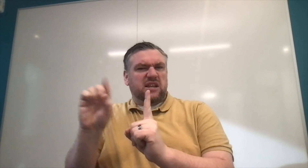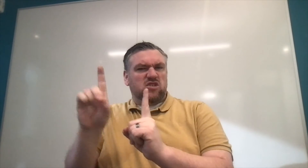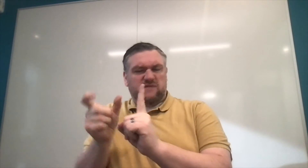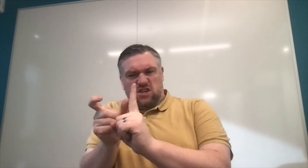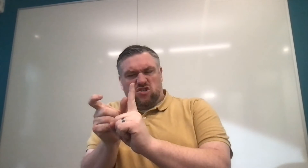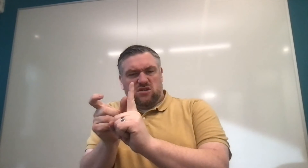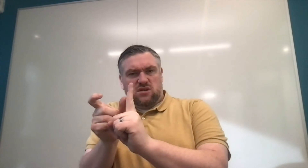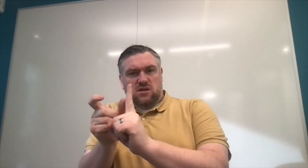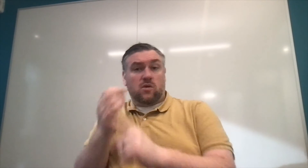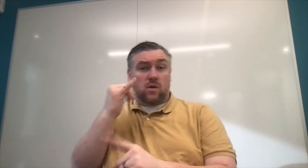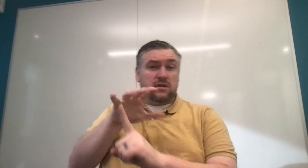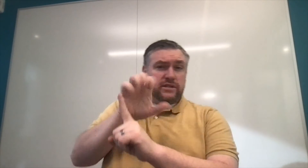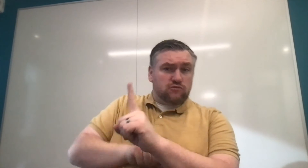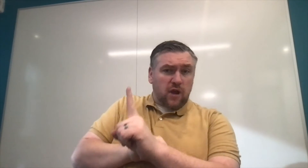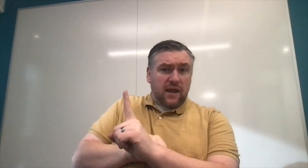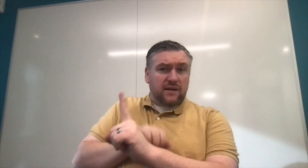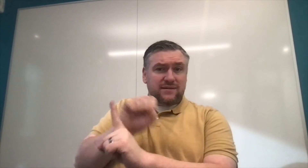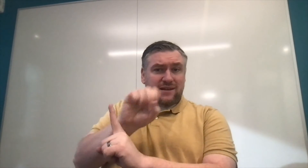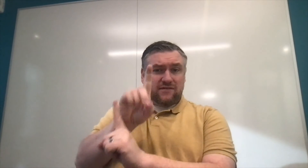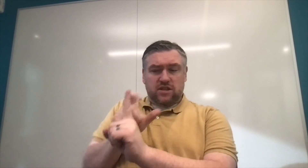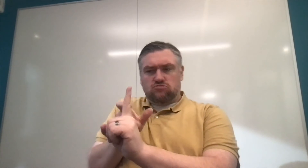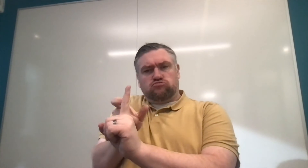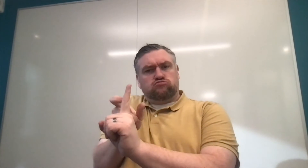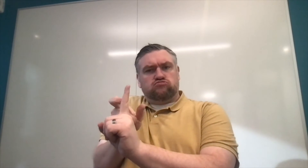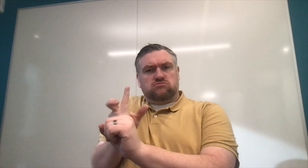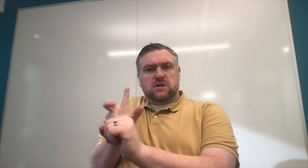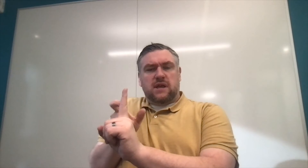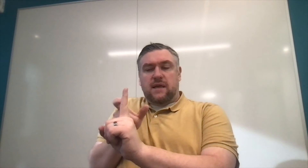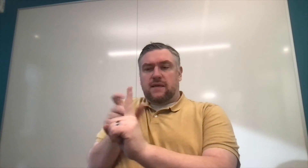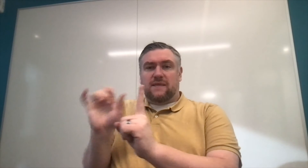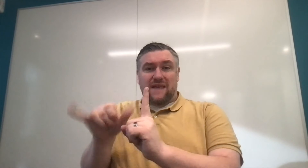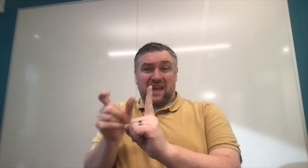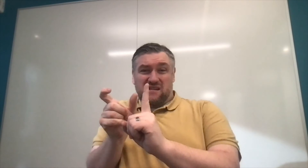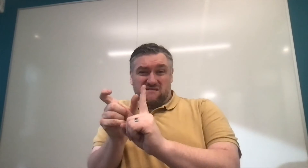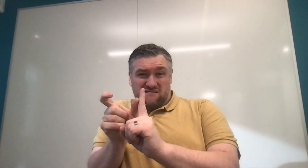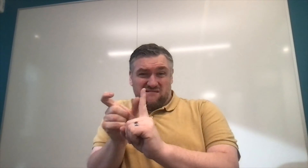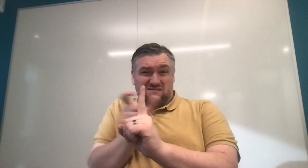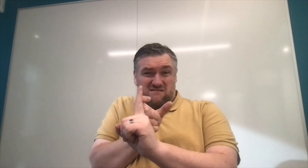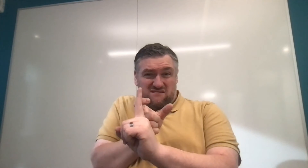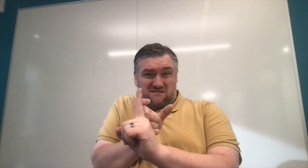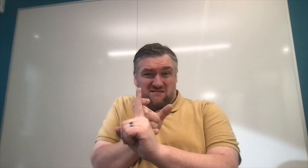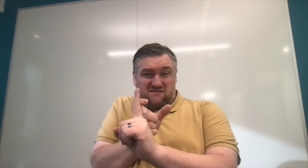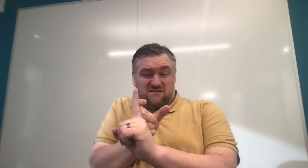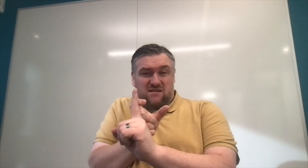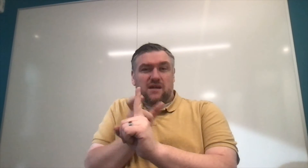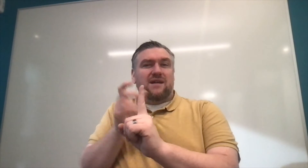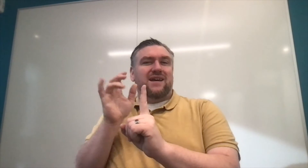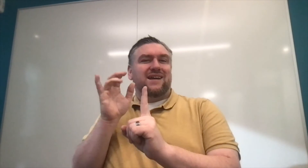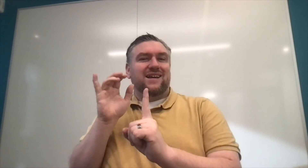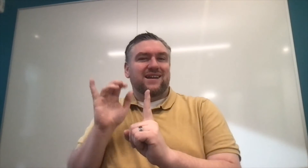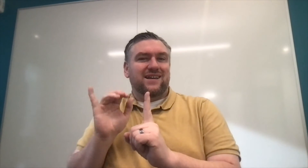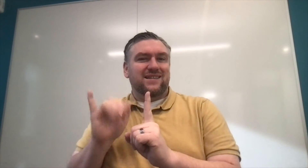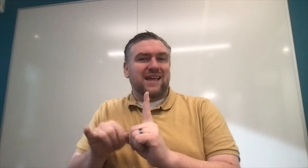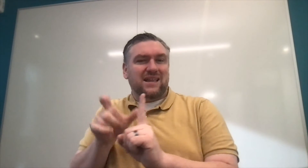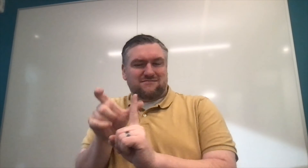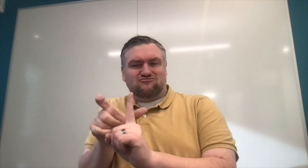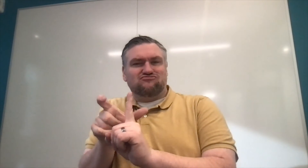we add the standard deviation to the average or subtract the standard deviation to the average, that range that it gives us